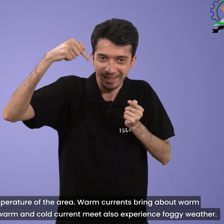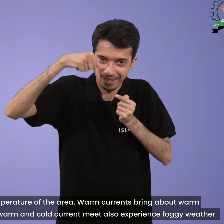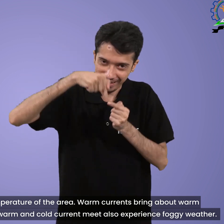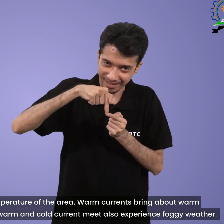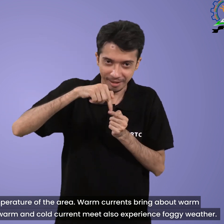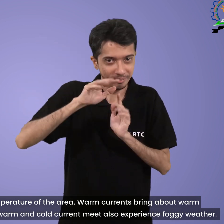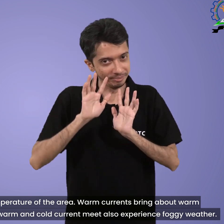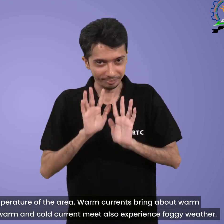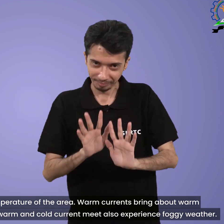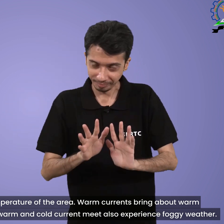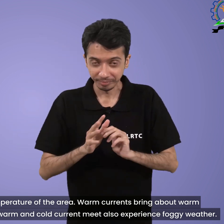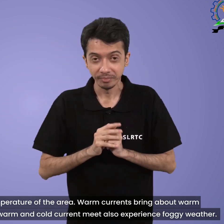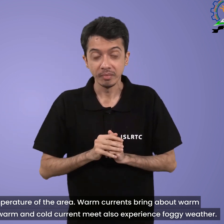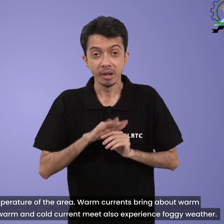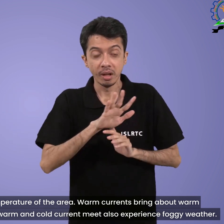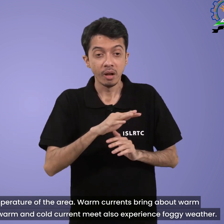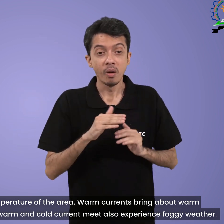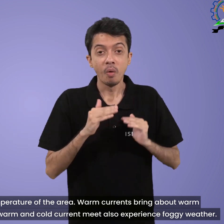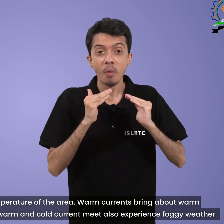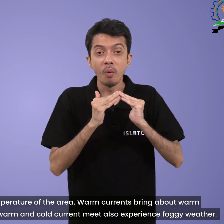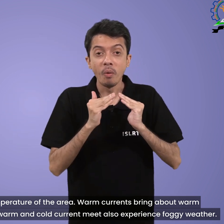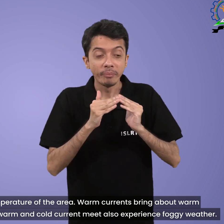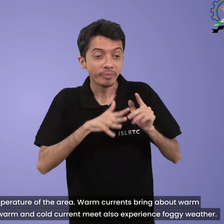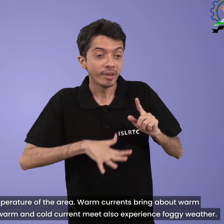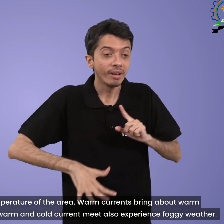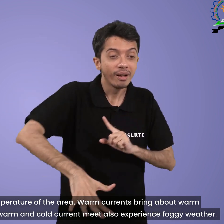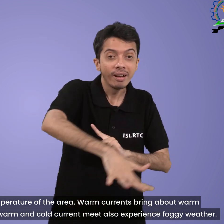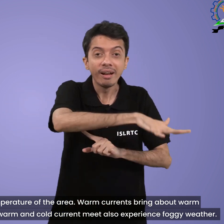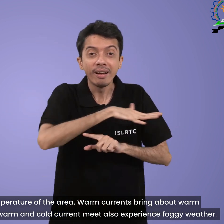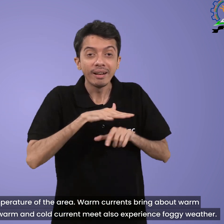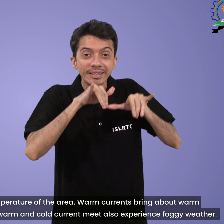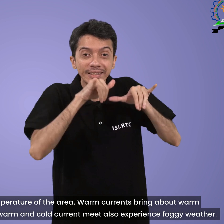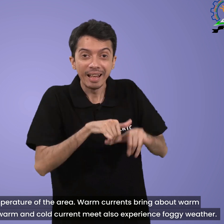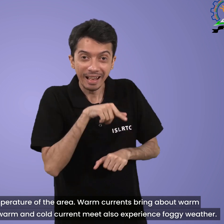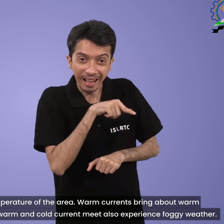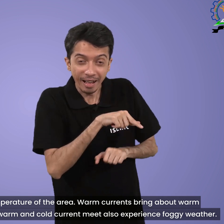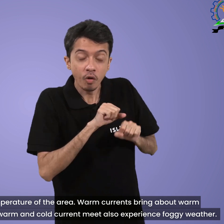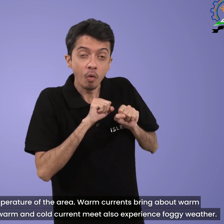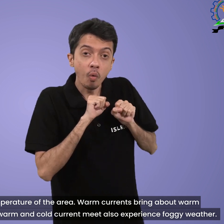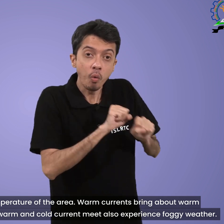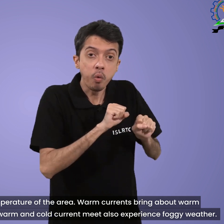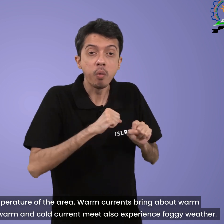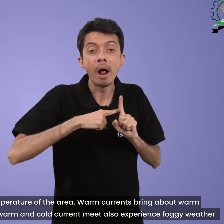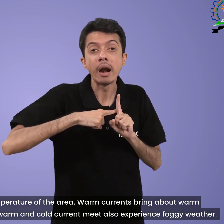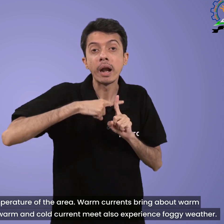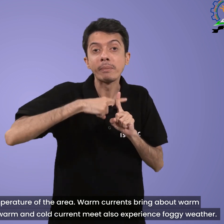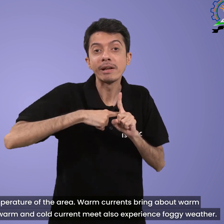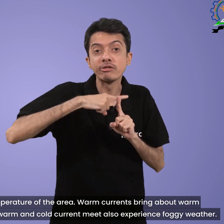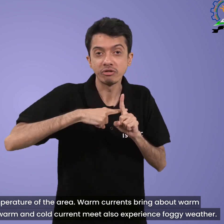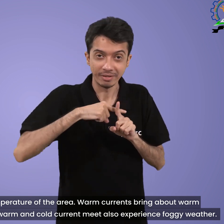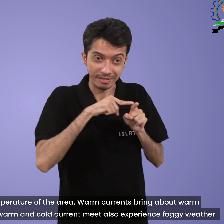land. The areas where a warm and cold current meet also experience foggy weather.